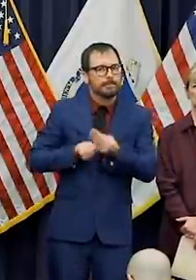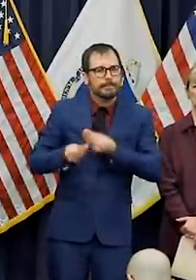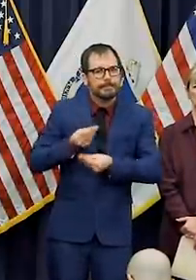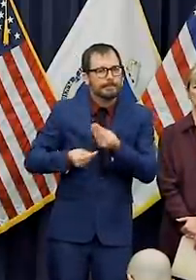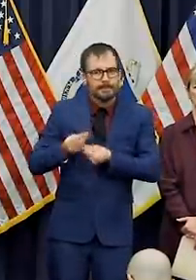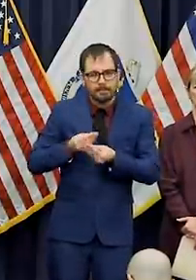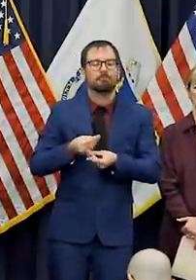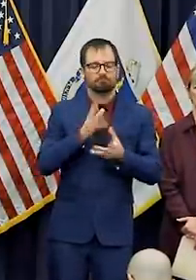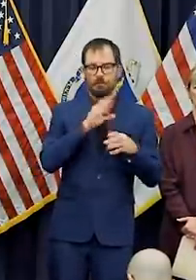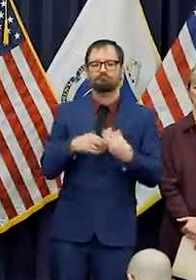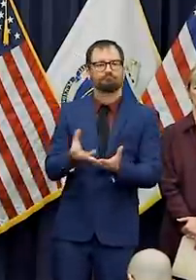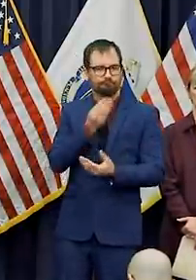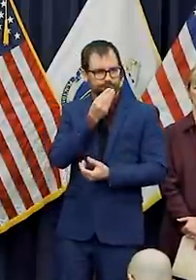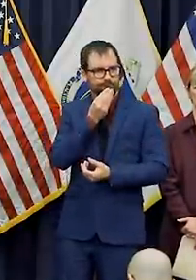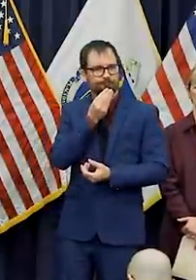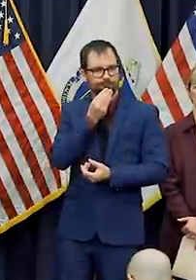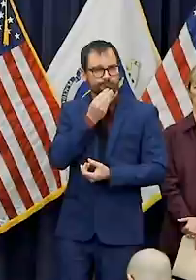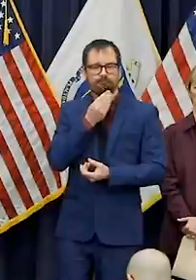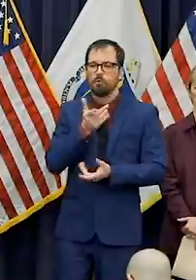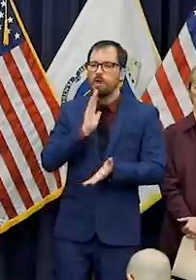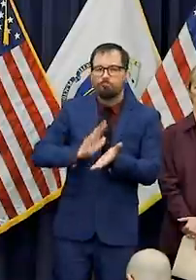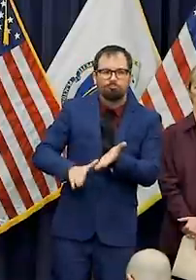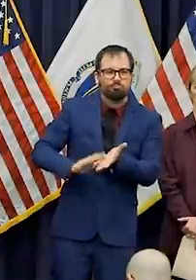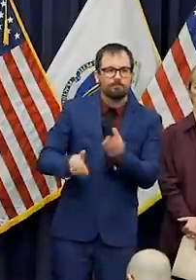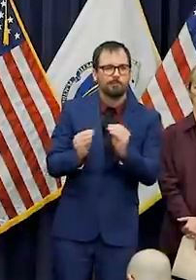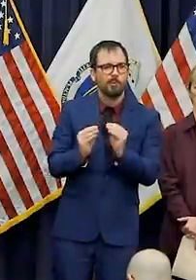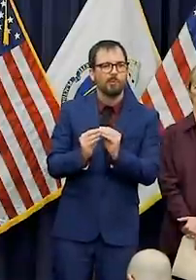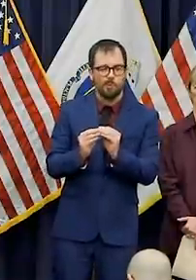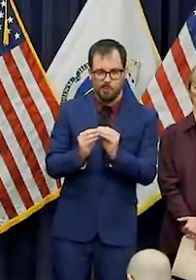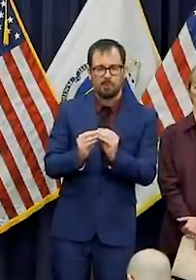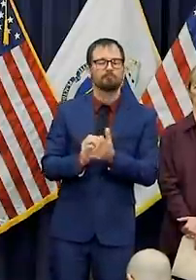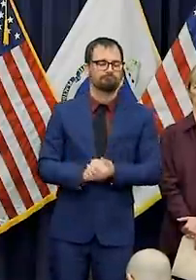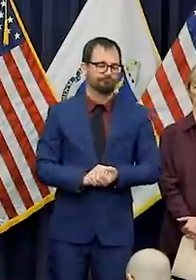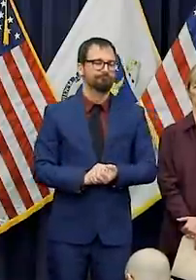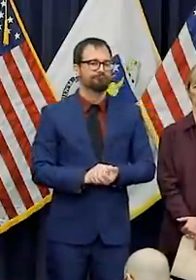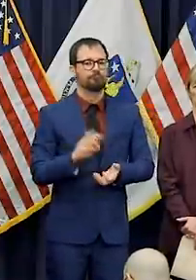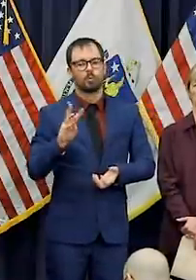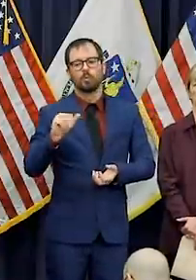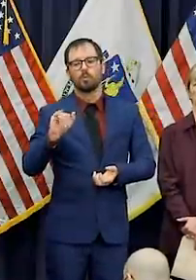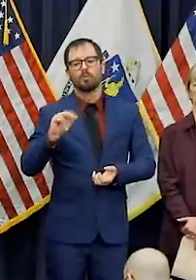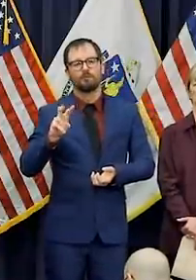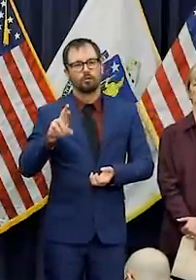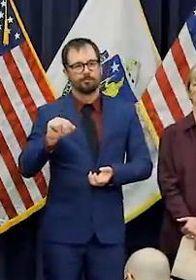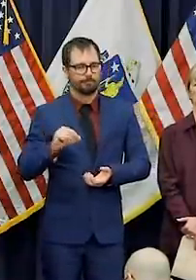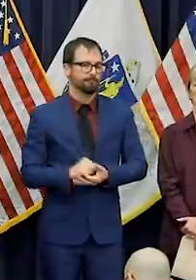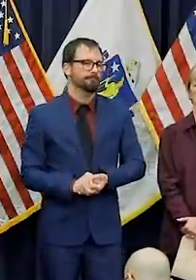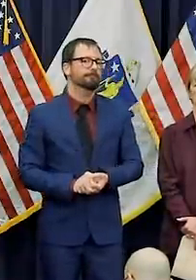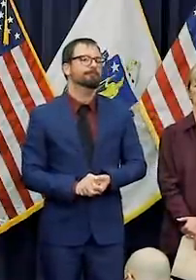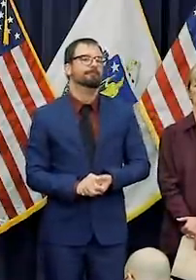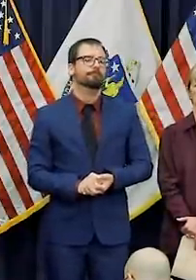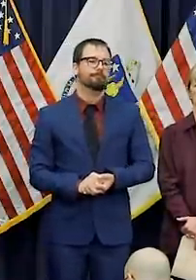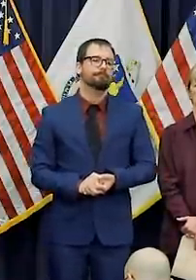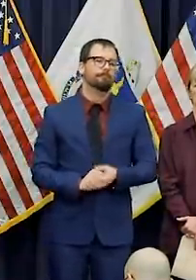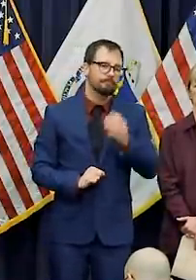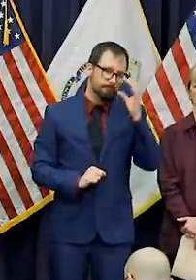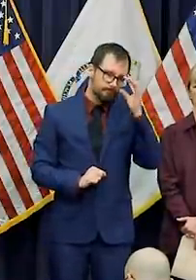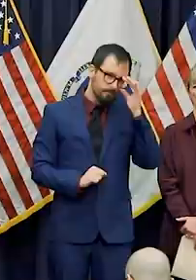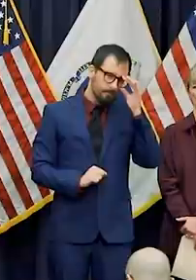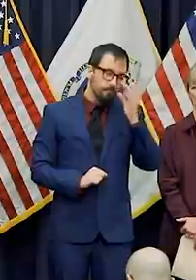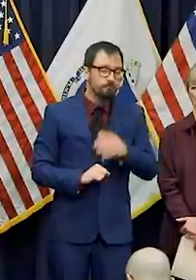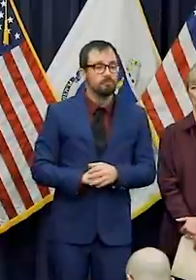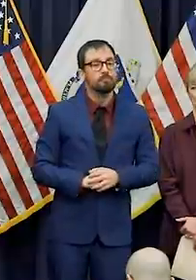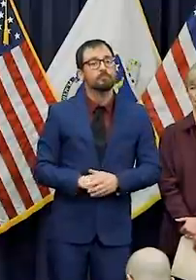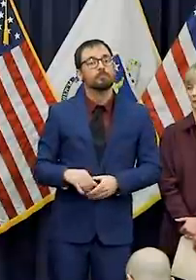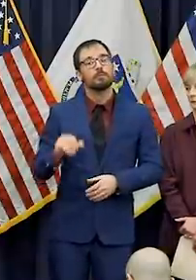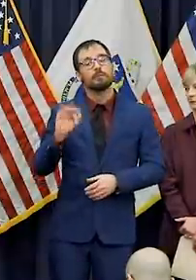additional waivers for the remaining schools and districts. The suspension of educational operations at K through 12